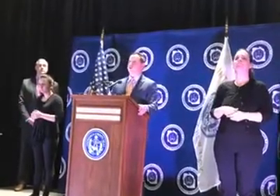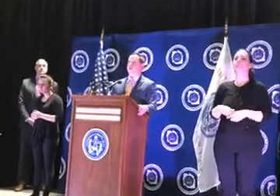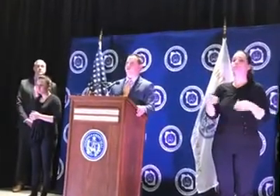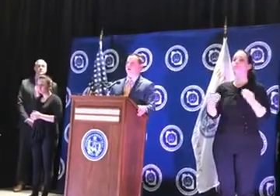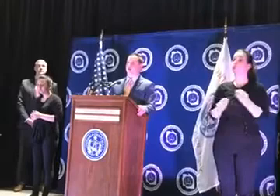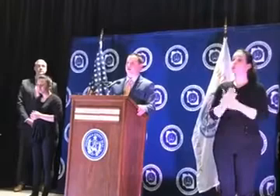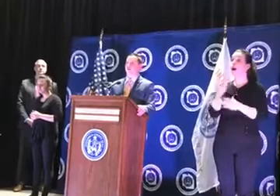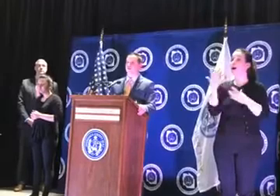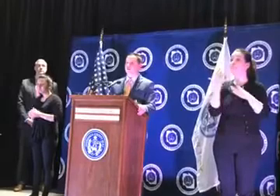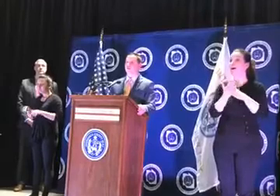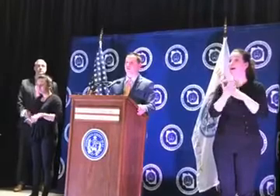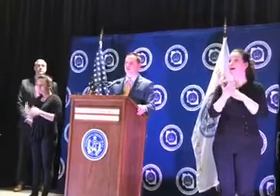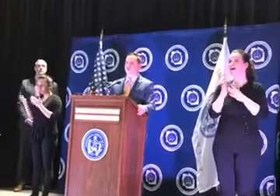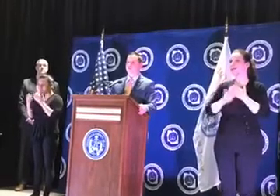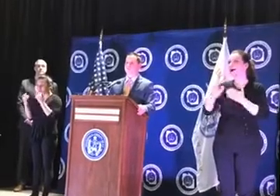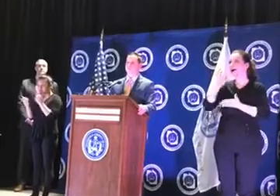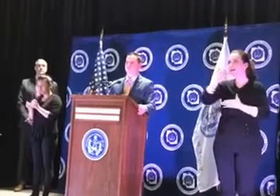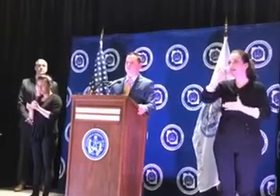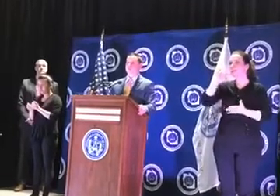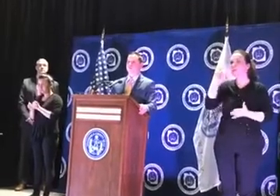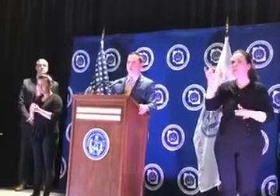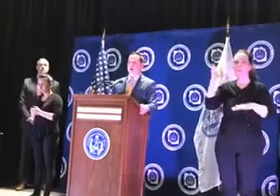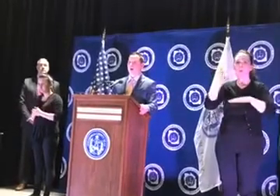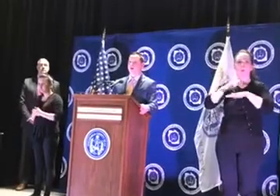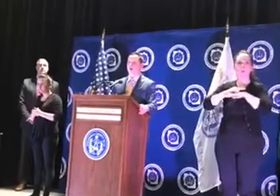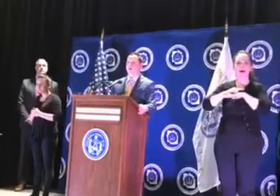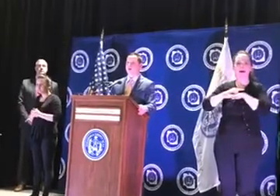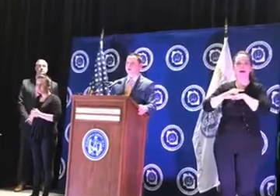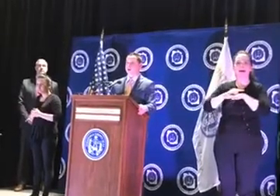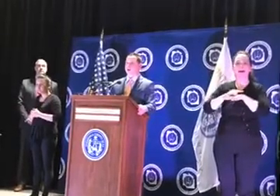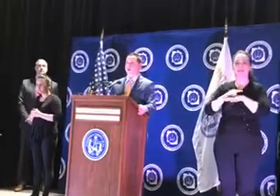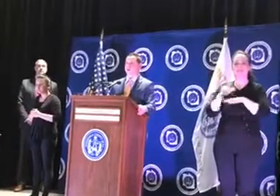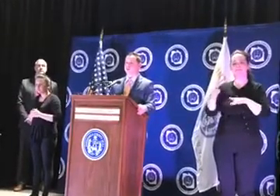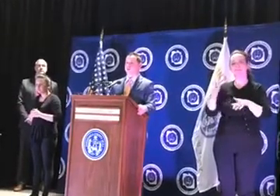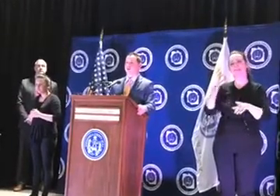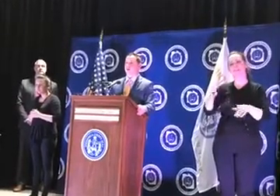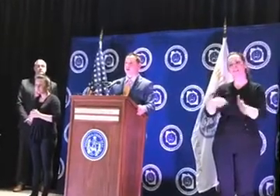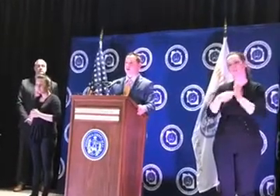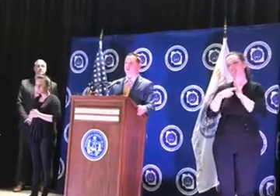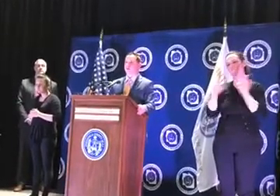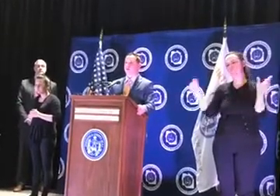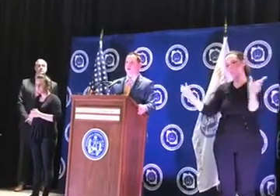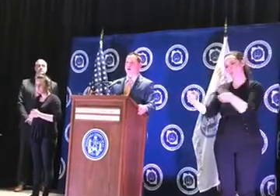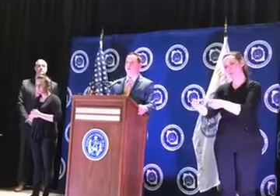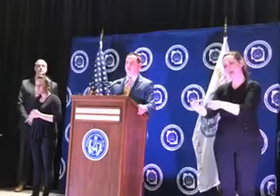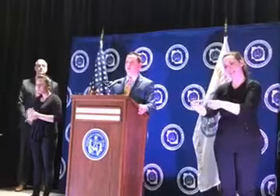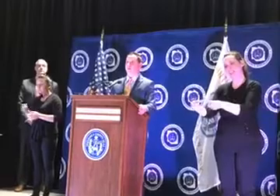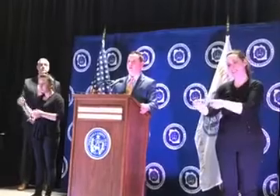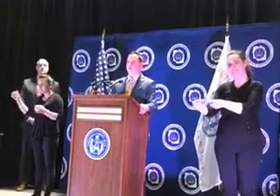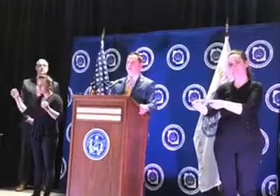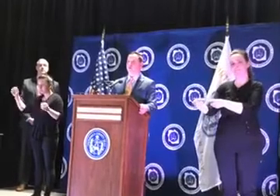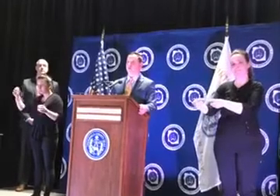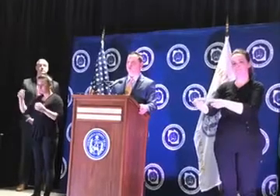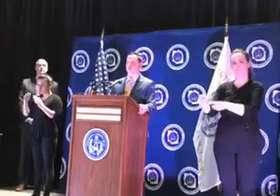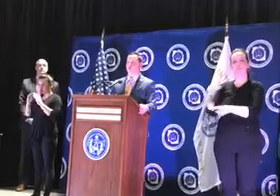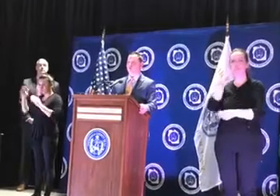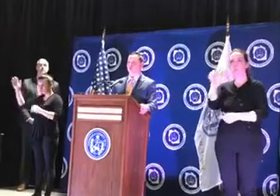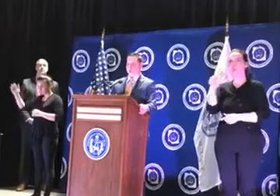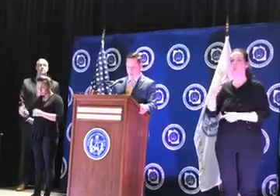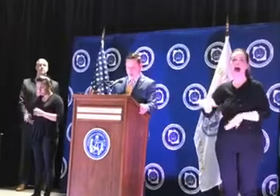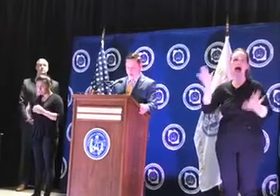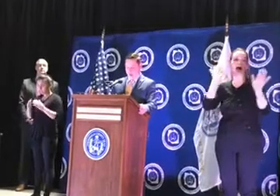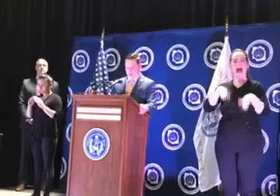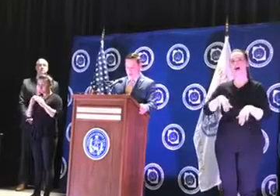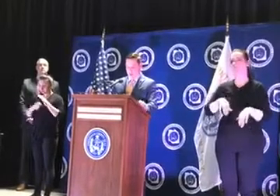breakers coming back from out of town is put yourself in a quarantine. That's going to be our advice, and we believe that's what you should